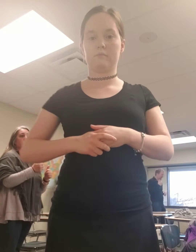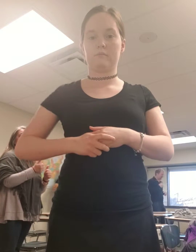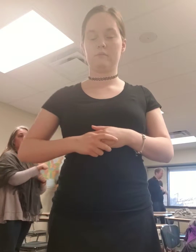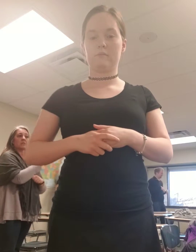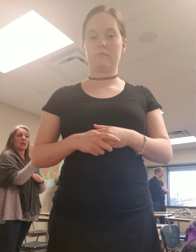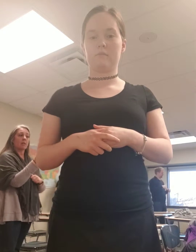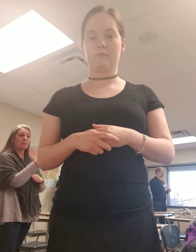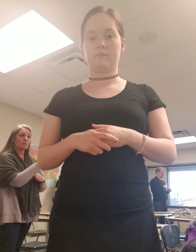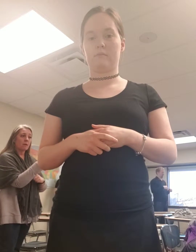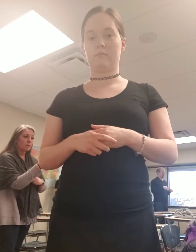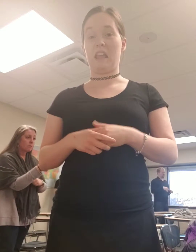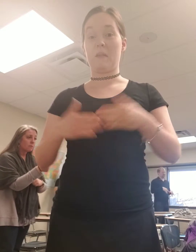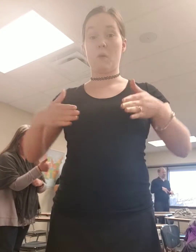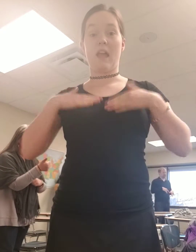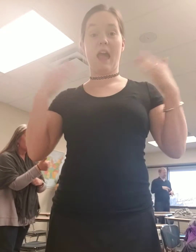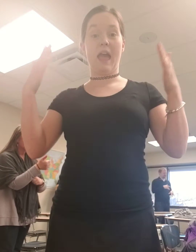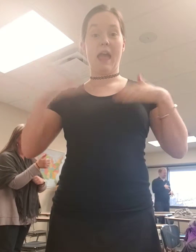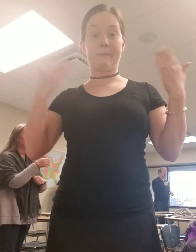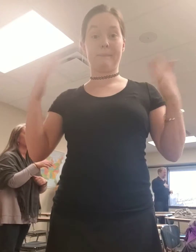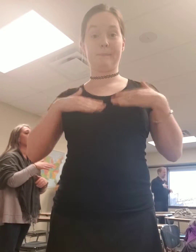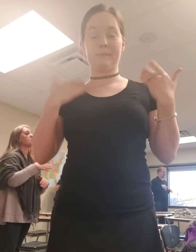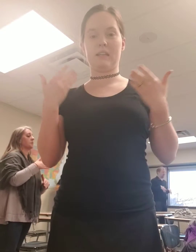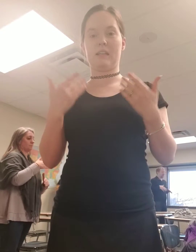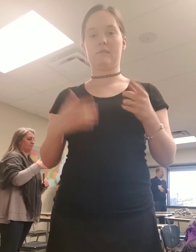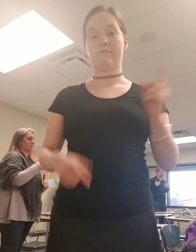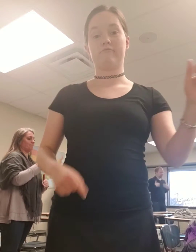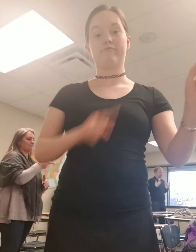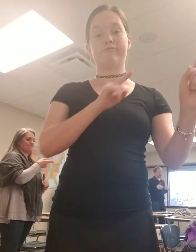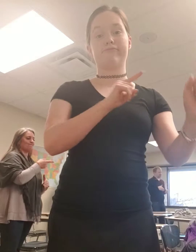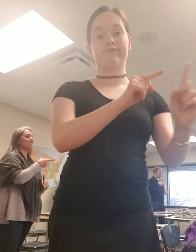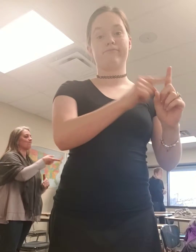They were feeling happy because they didn't have to deal with her anymore.